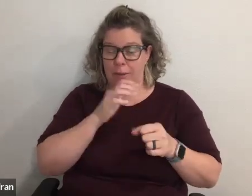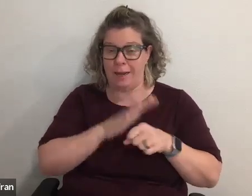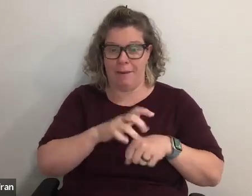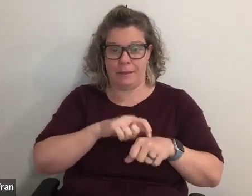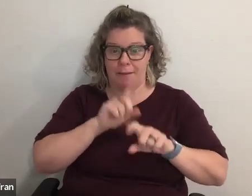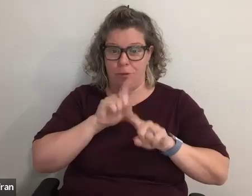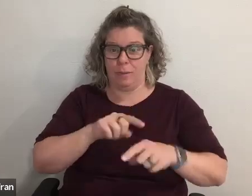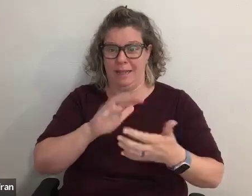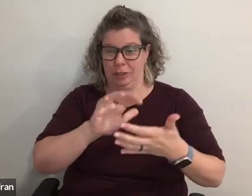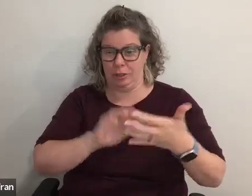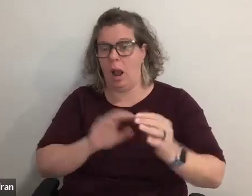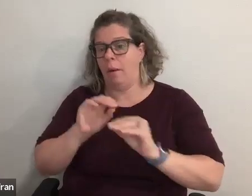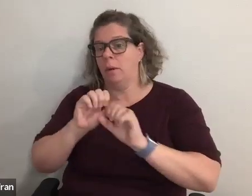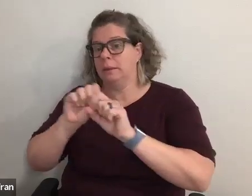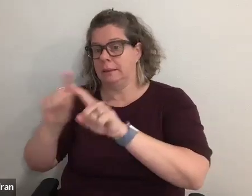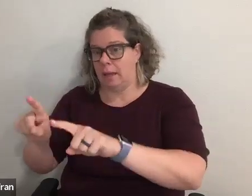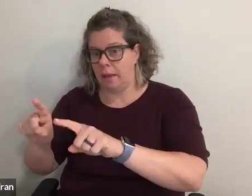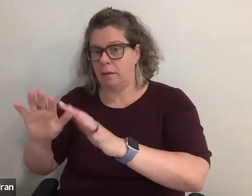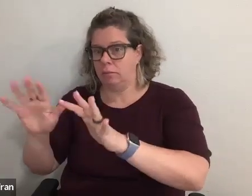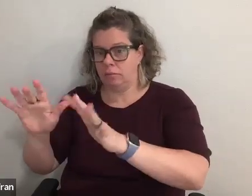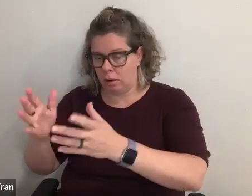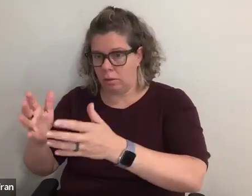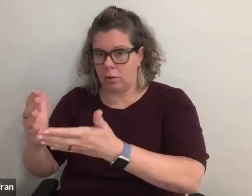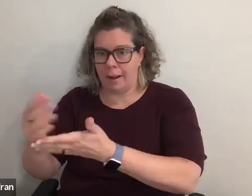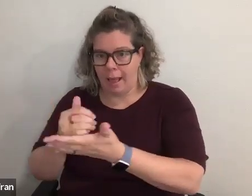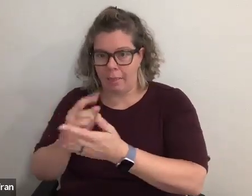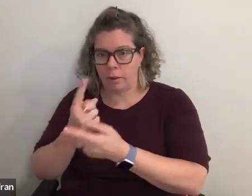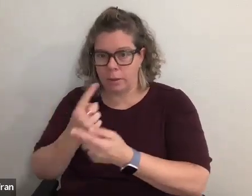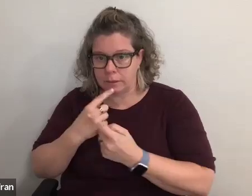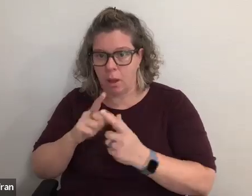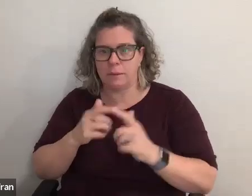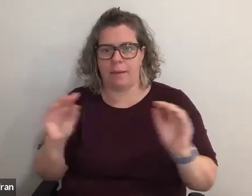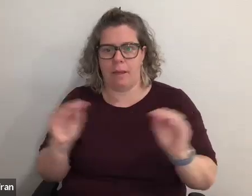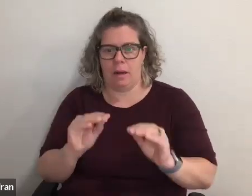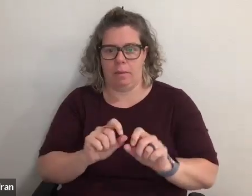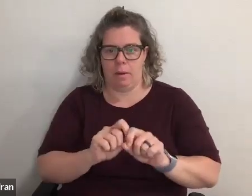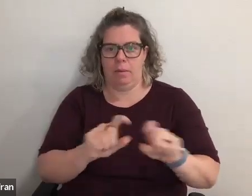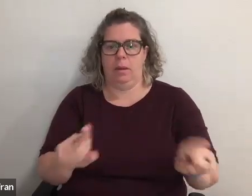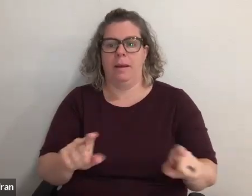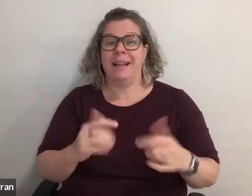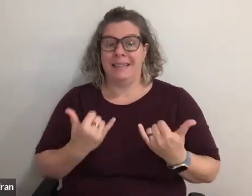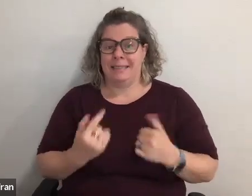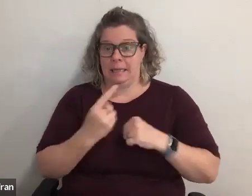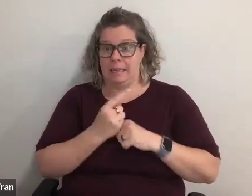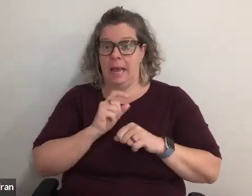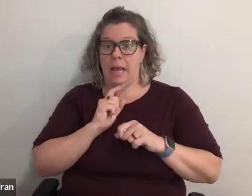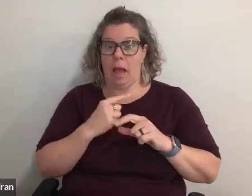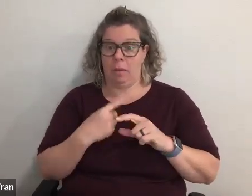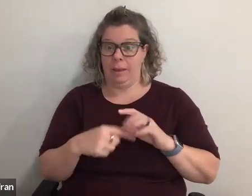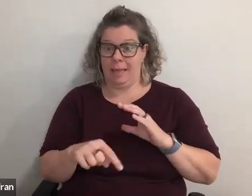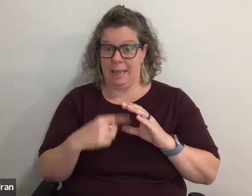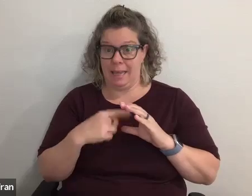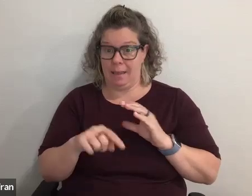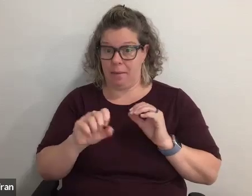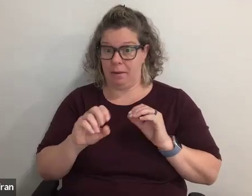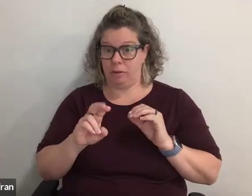to answer, and we'll get those answers out to you. I'm going to send an email in the next hour or so with the survey